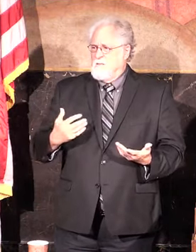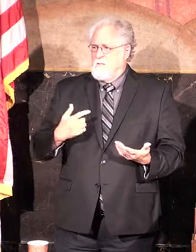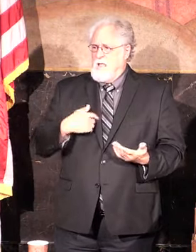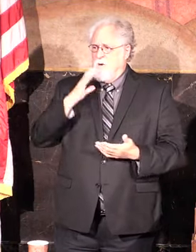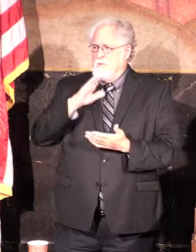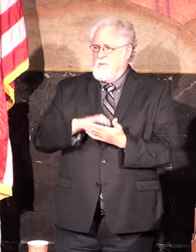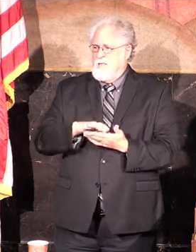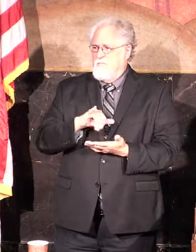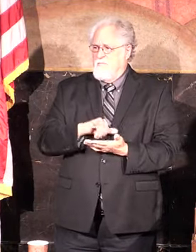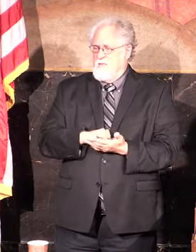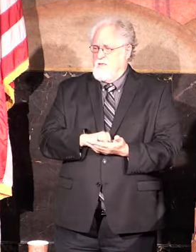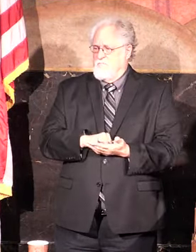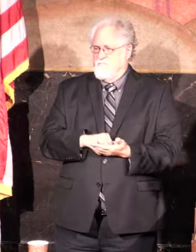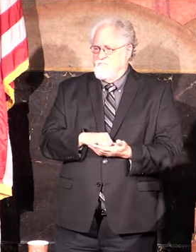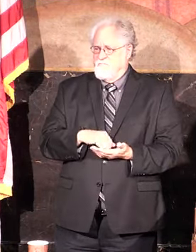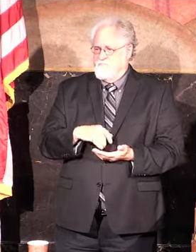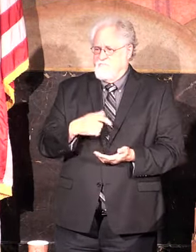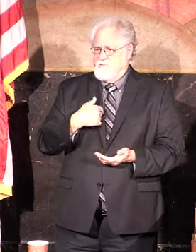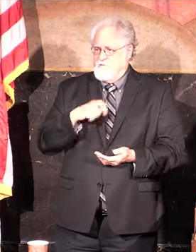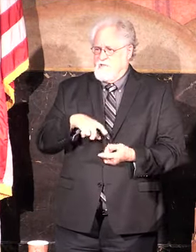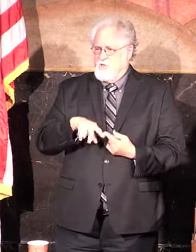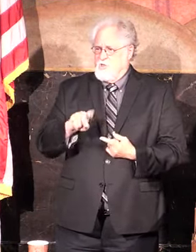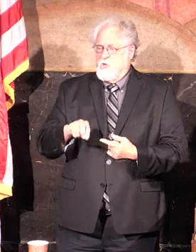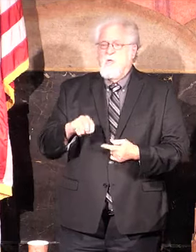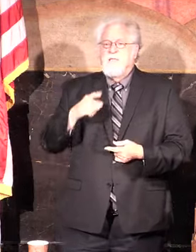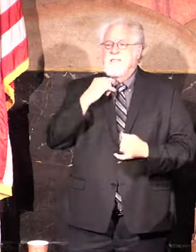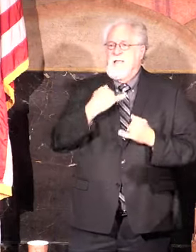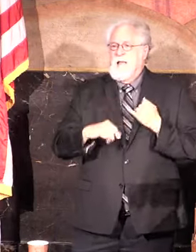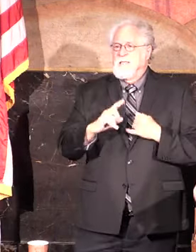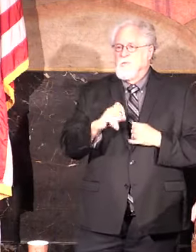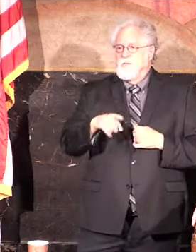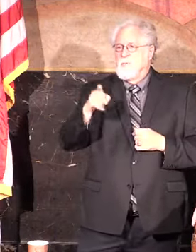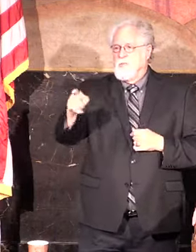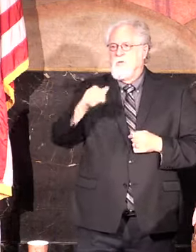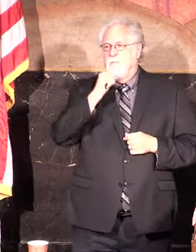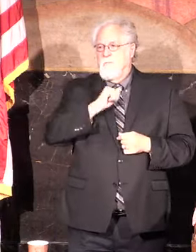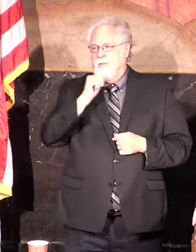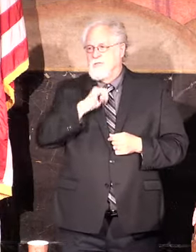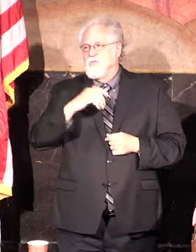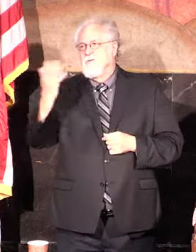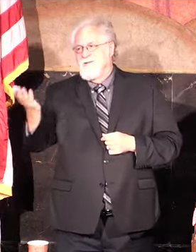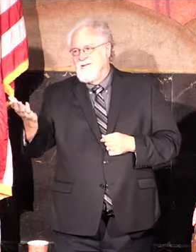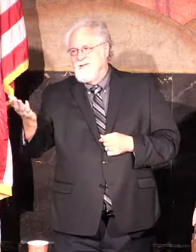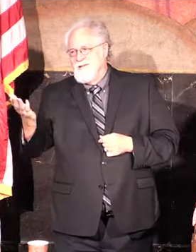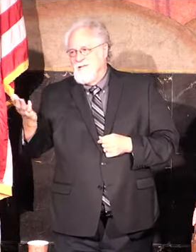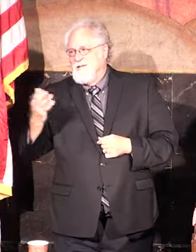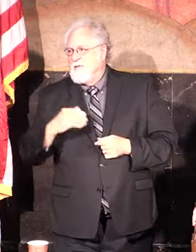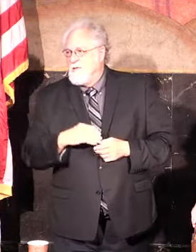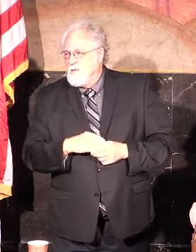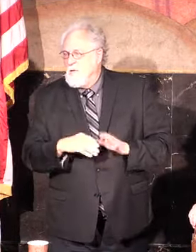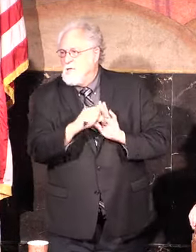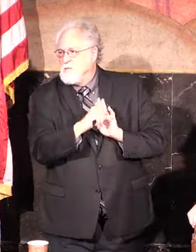So I just don't believe that that's going to be necessary. I know she said last question, but you've been patient. I want to.